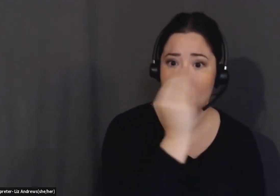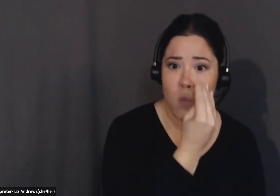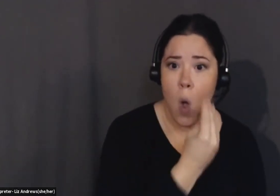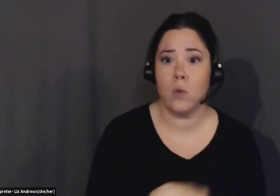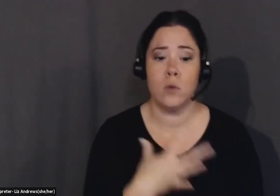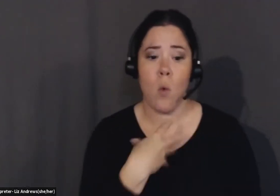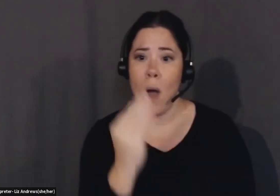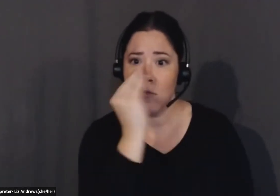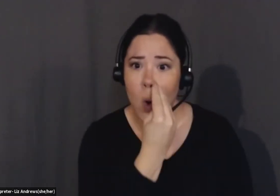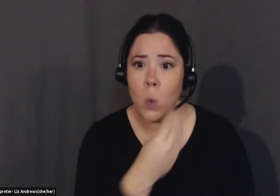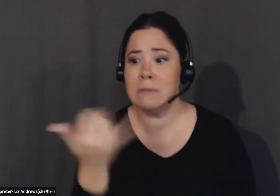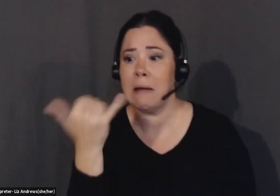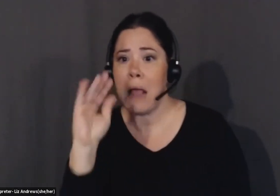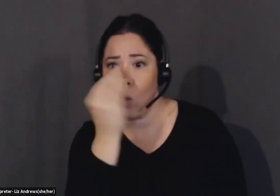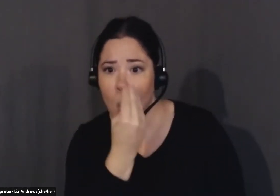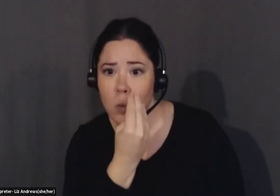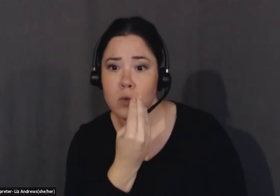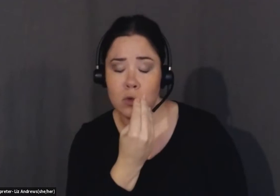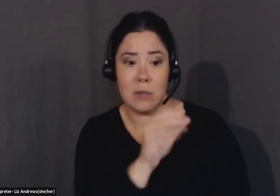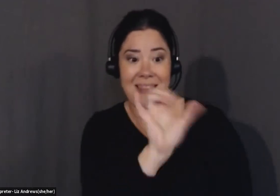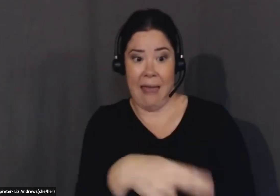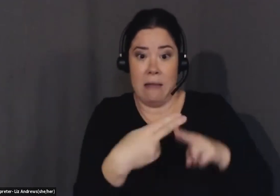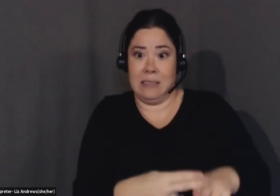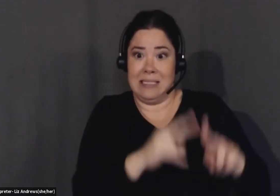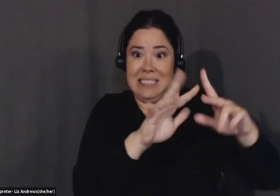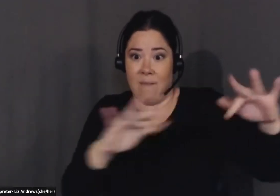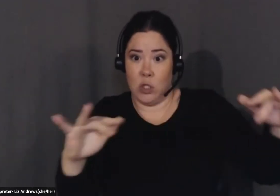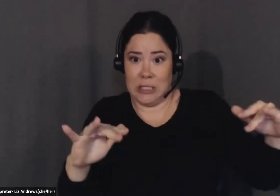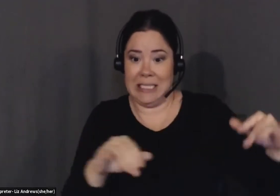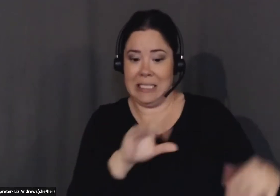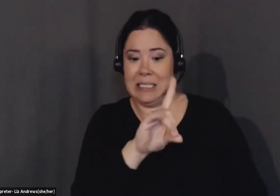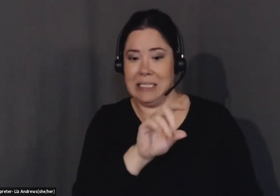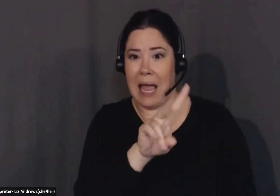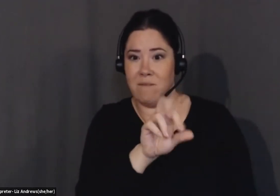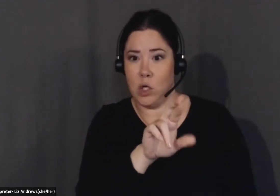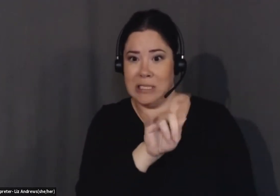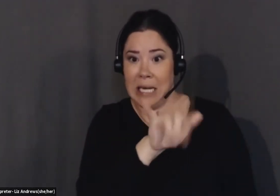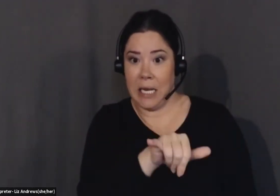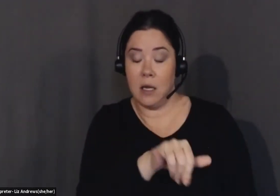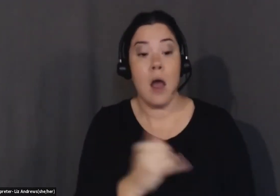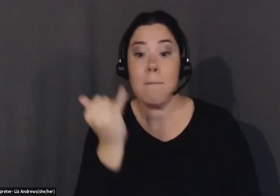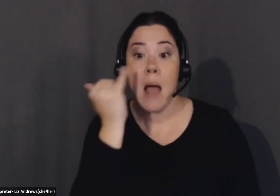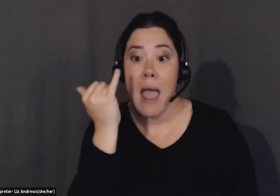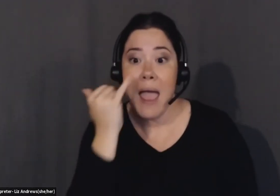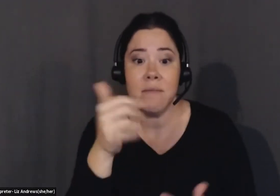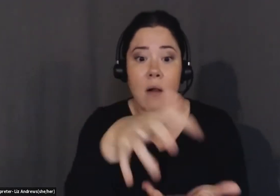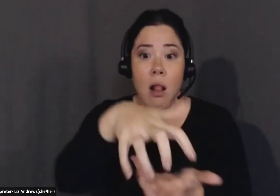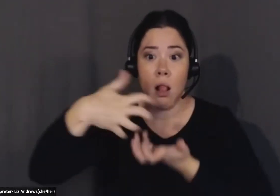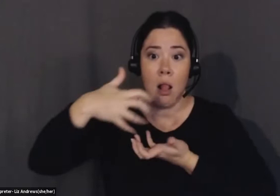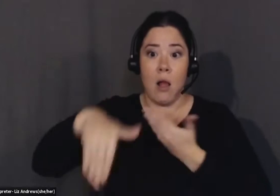rose. That's diversity. But if I were to take all the red roses and put them